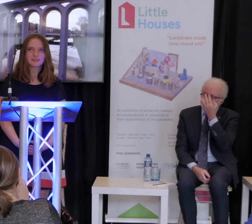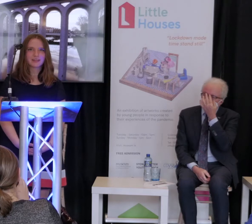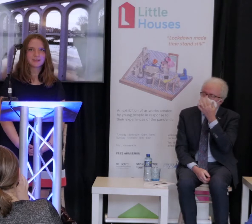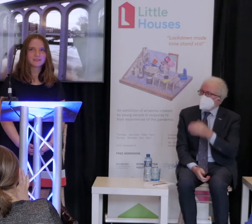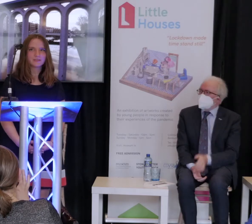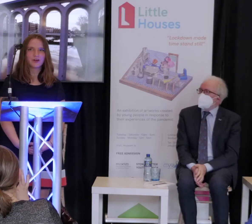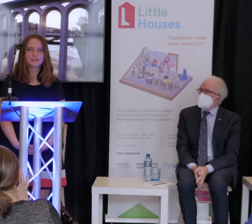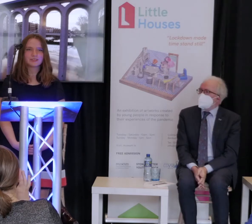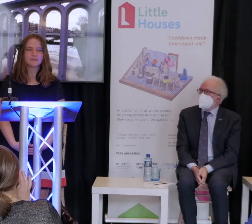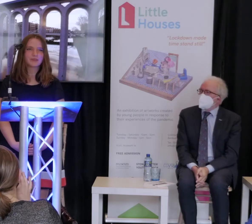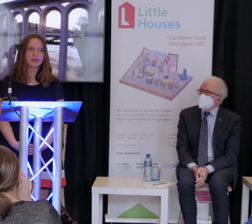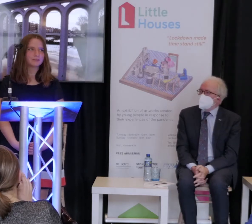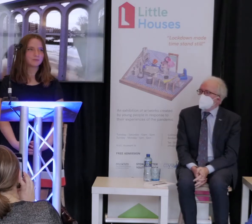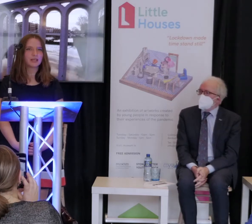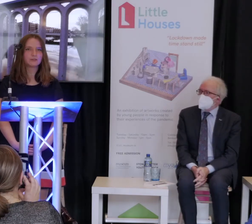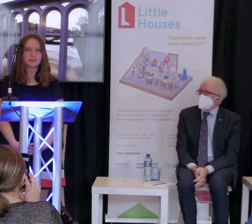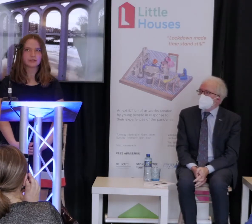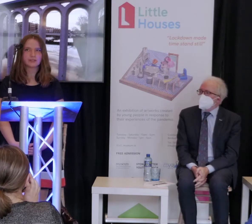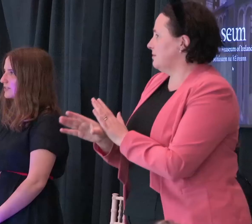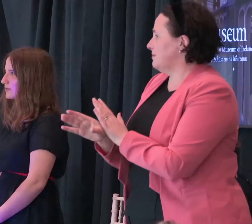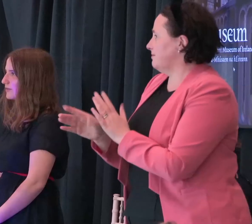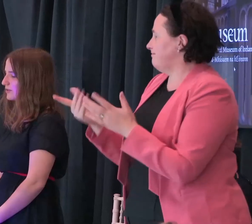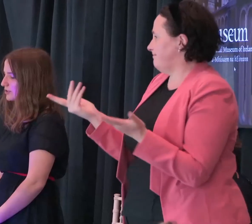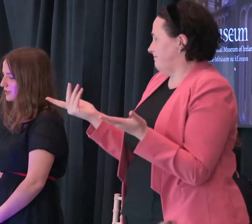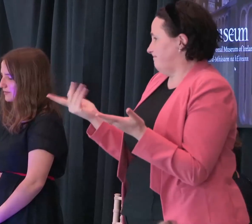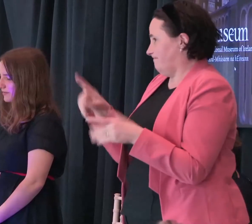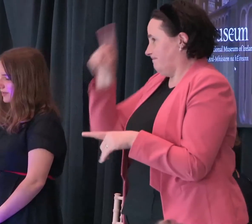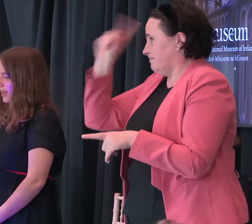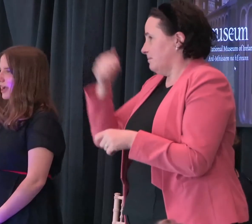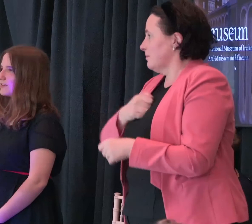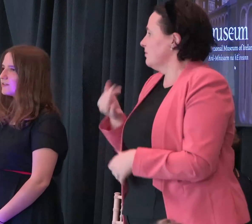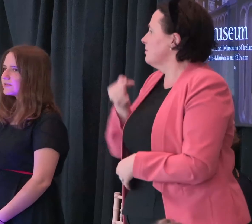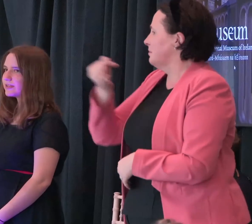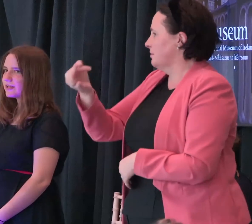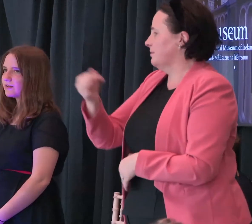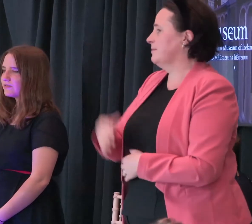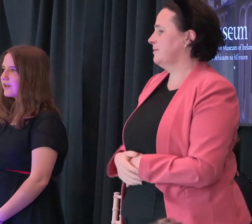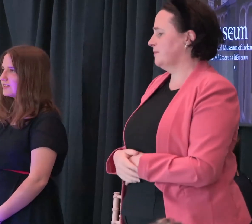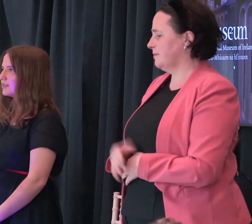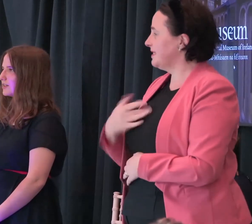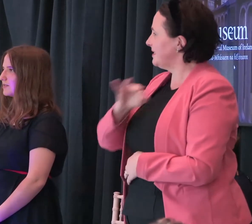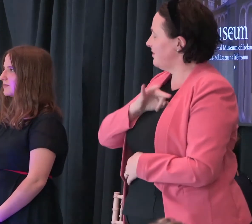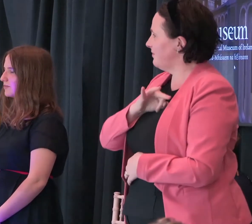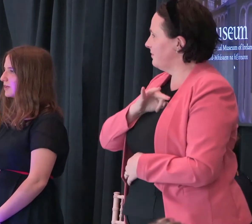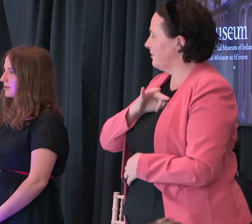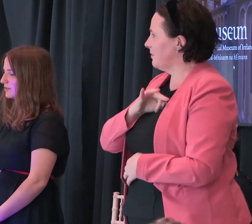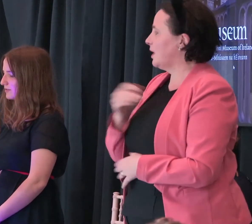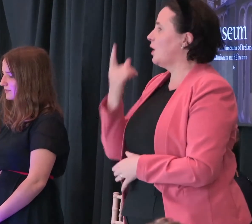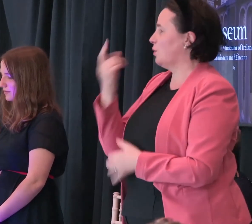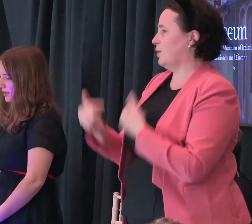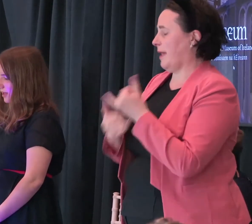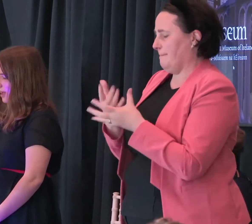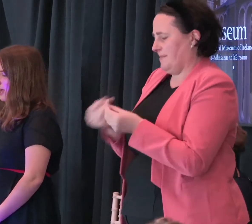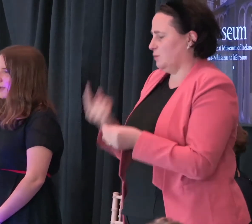Isolated, scared, lost, and without a clear sight for my future. I was losing myself and a year of my